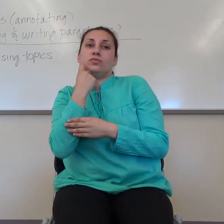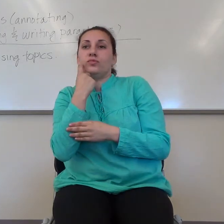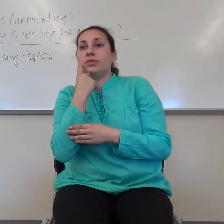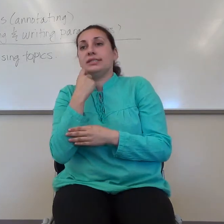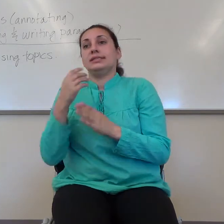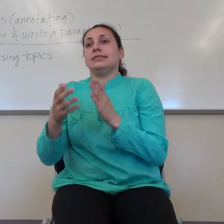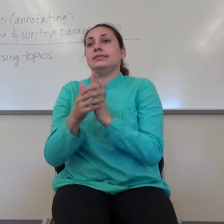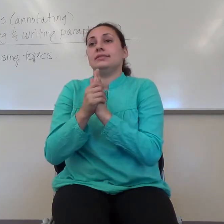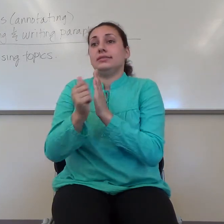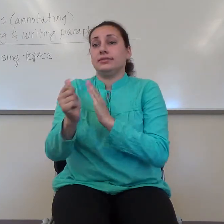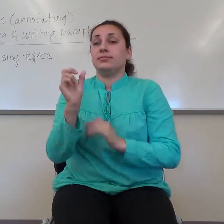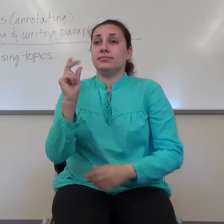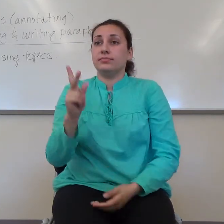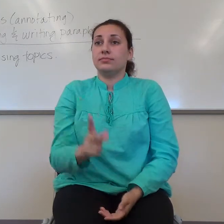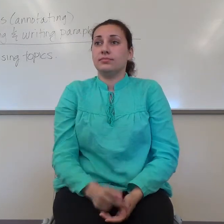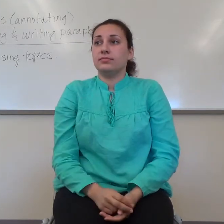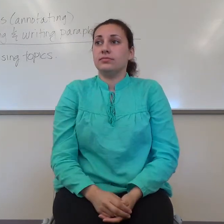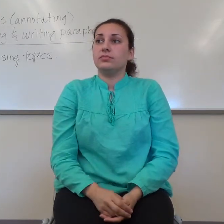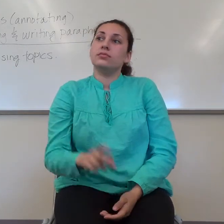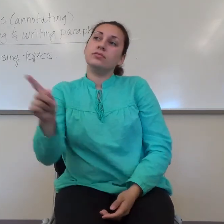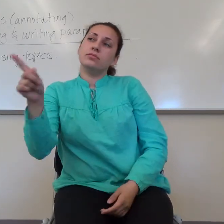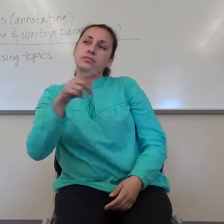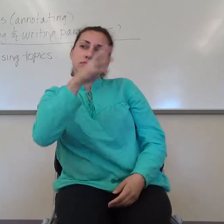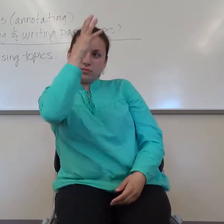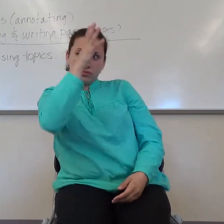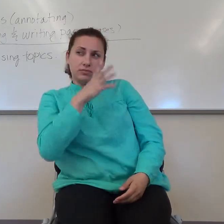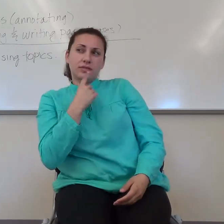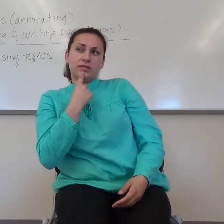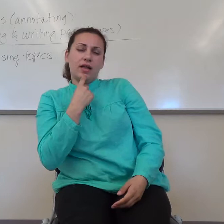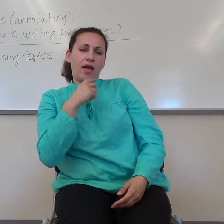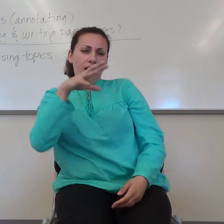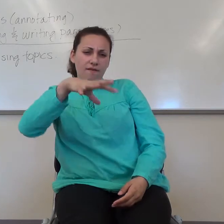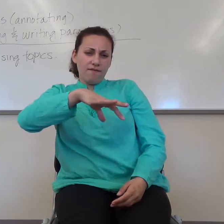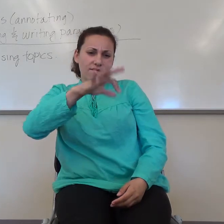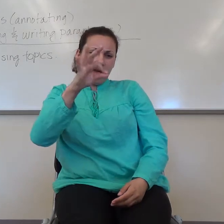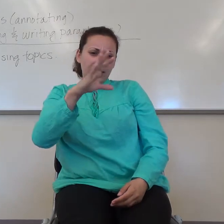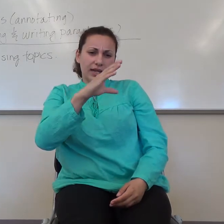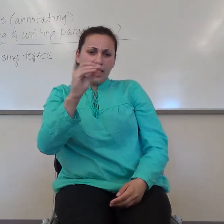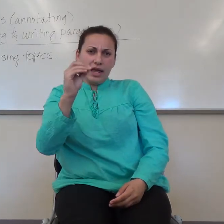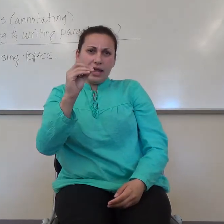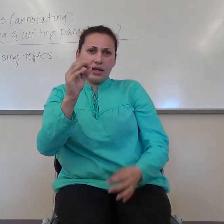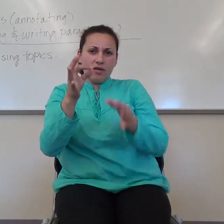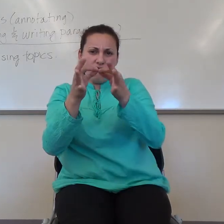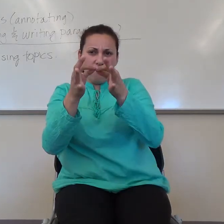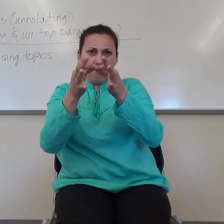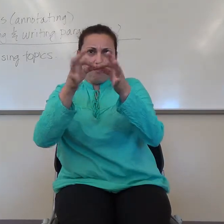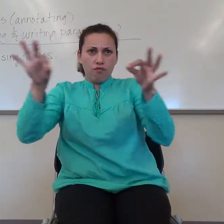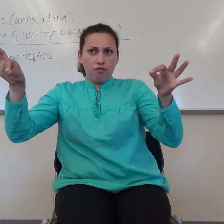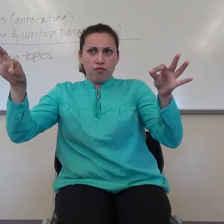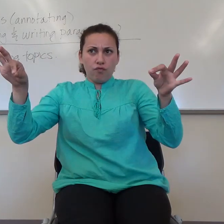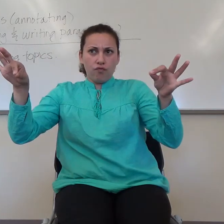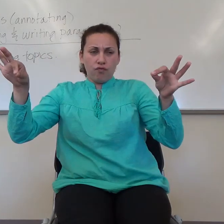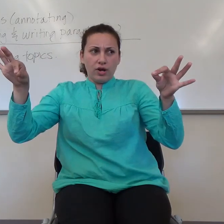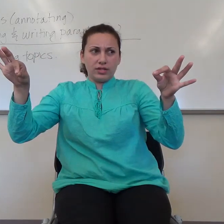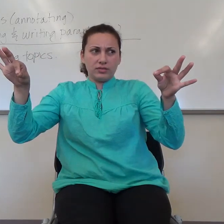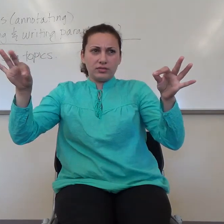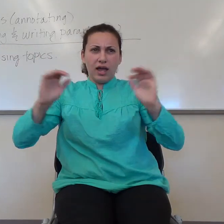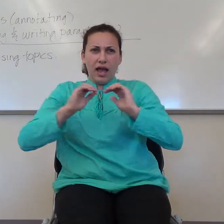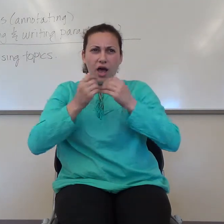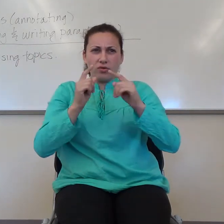yes. Finding and praising? Yes, phrasing, okay? So what's the difference between, good, what's